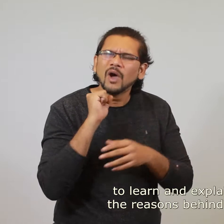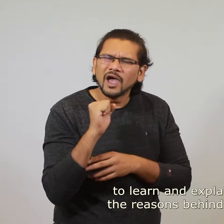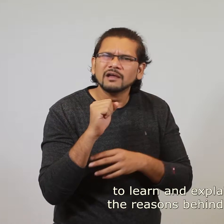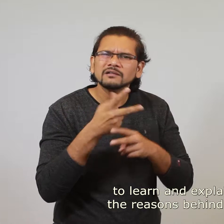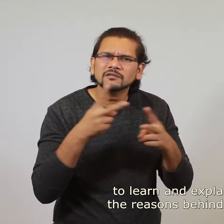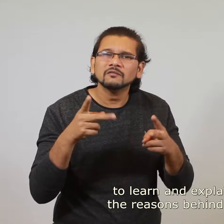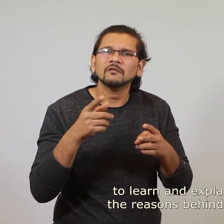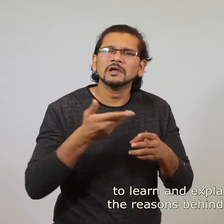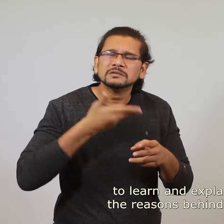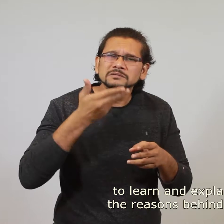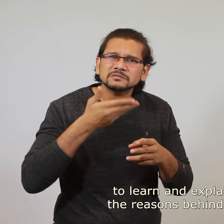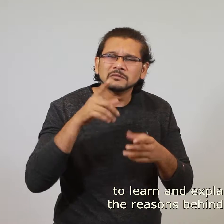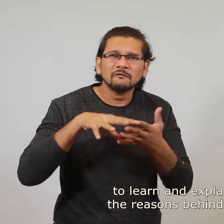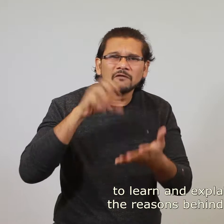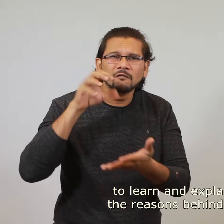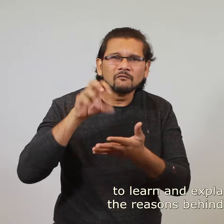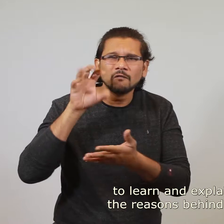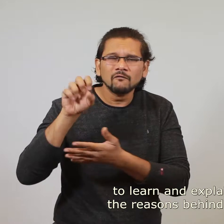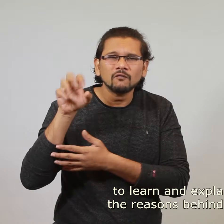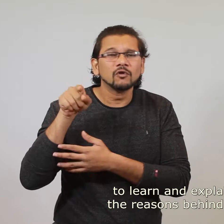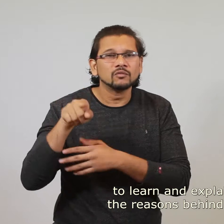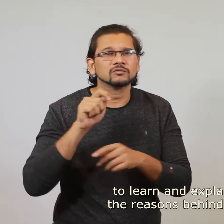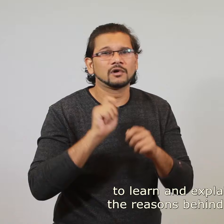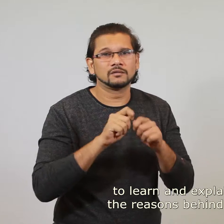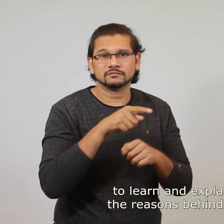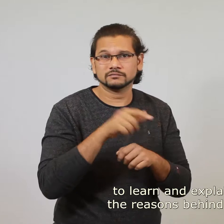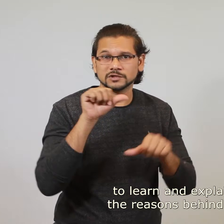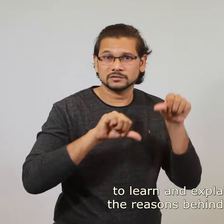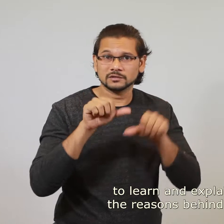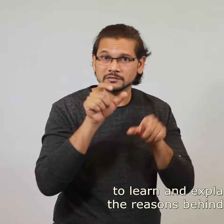and try to learn and explain the reasons behind it.